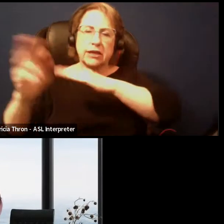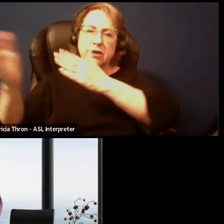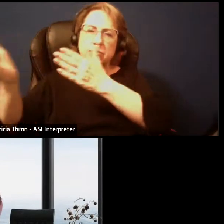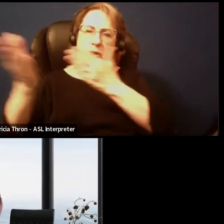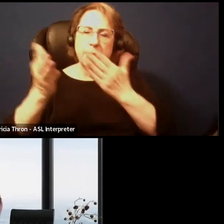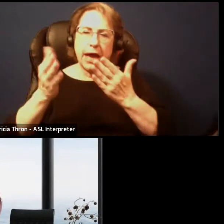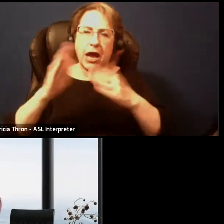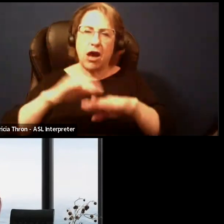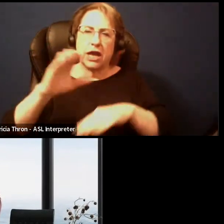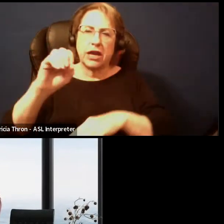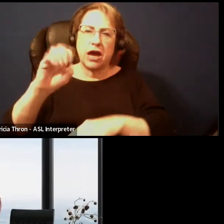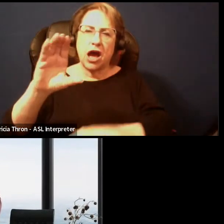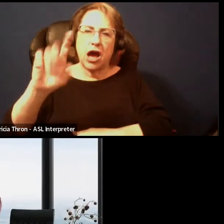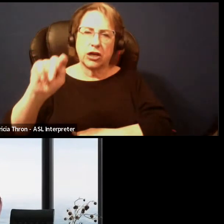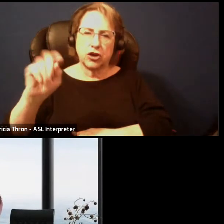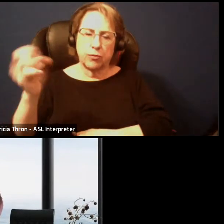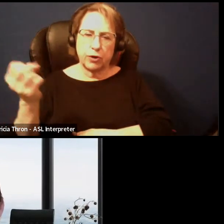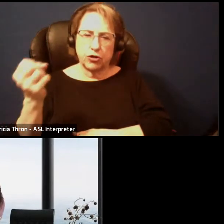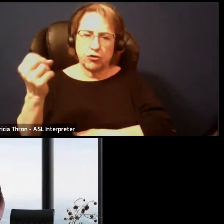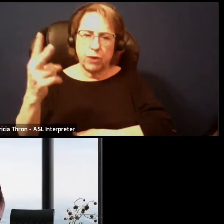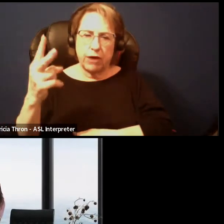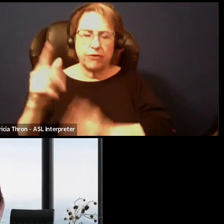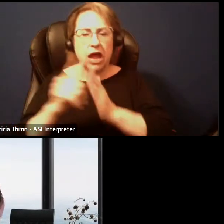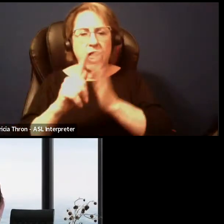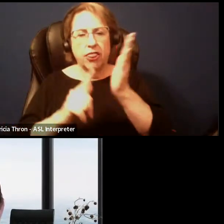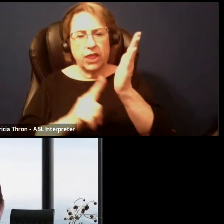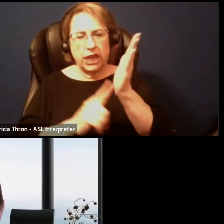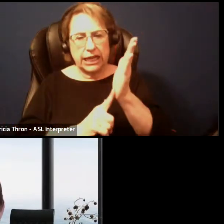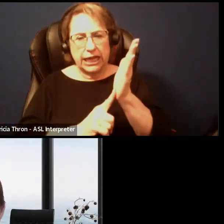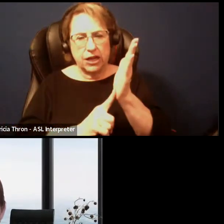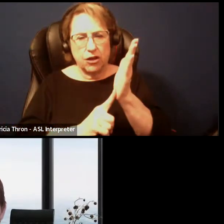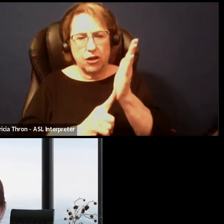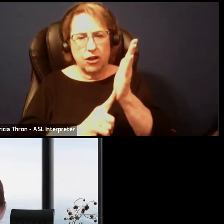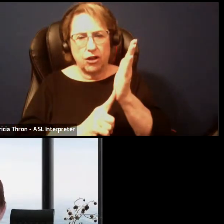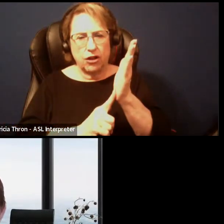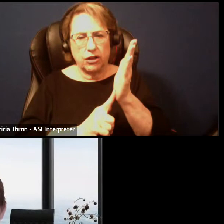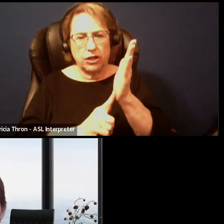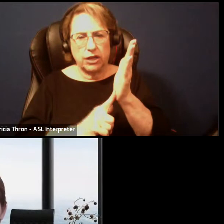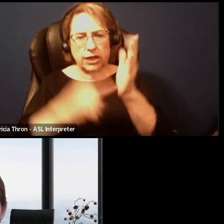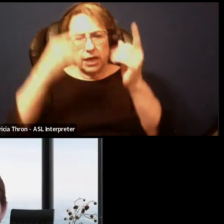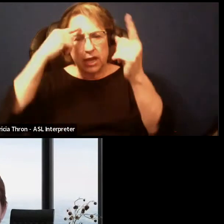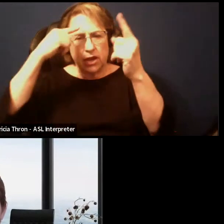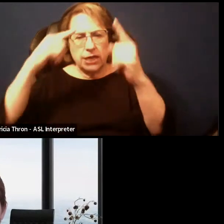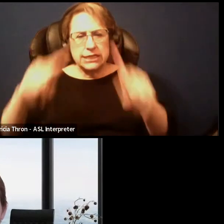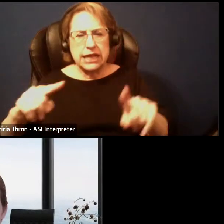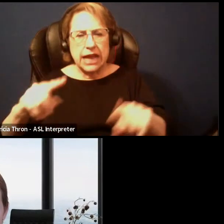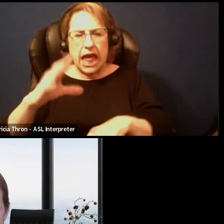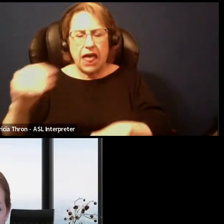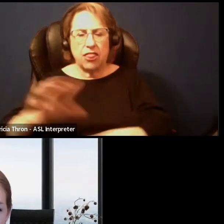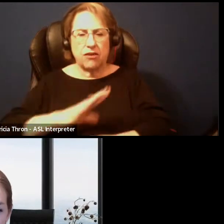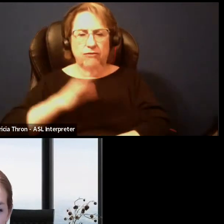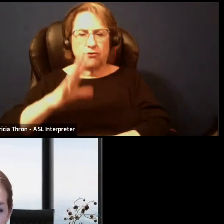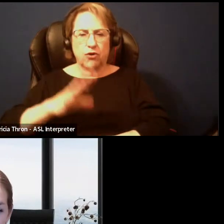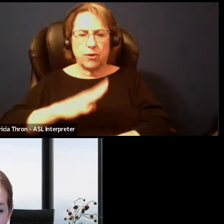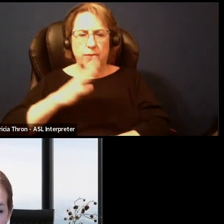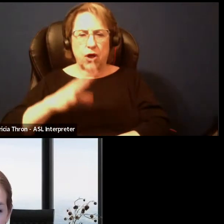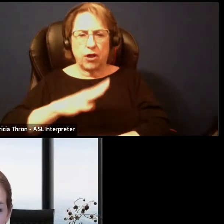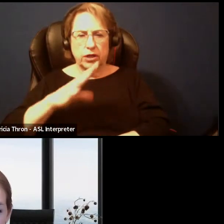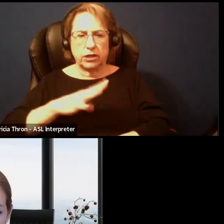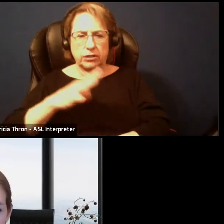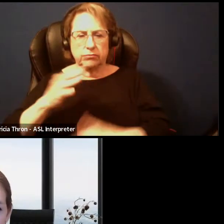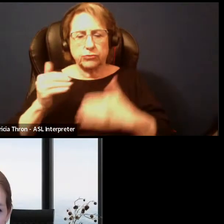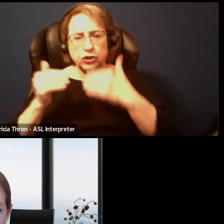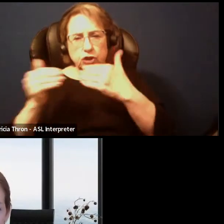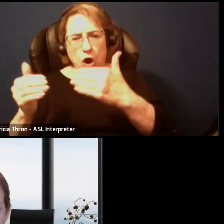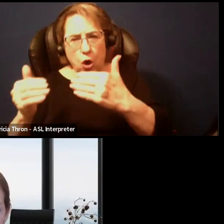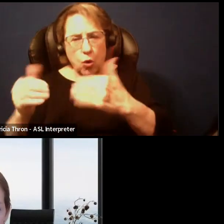12th, the legal, the resolutions and the formal go, no go